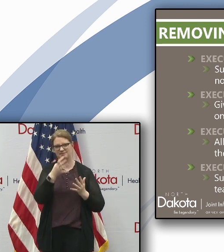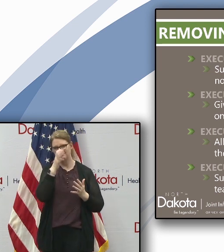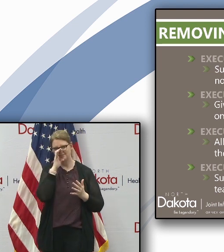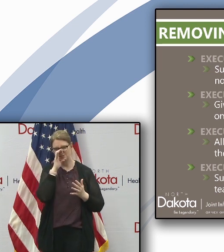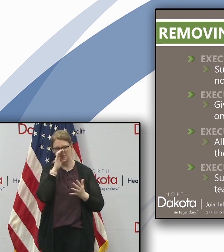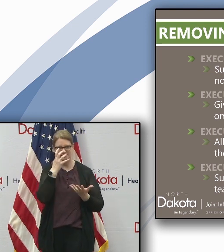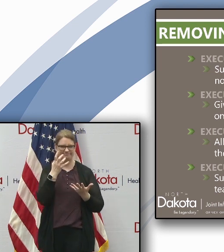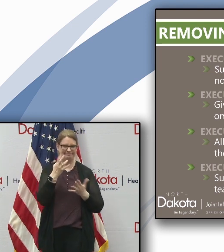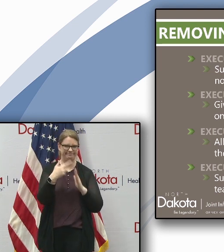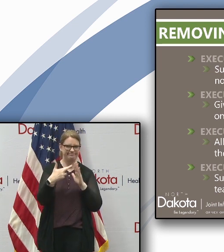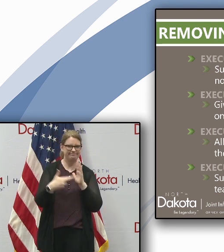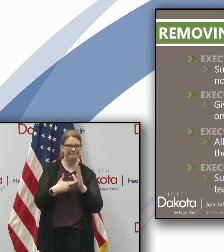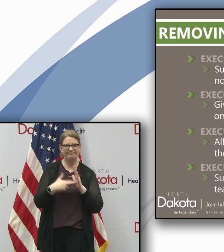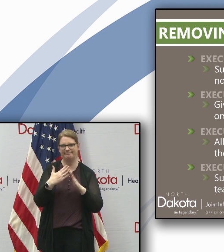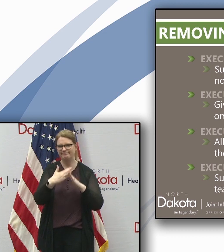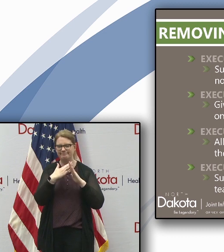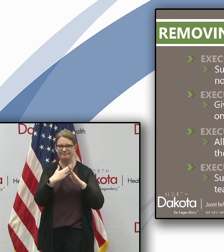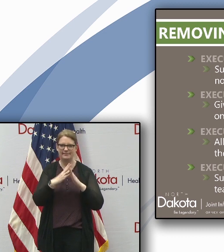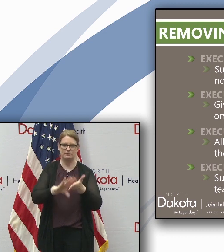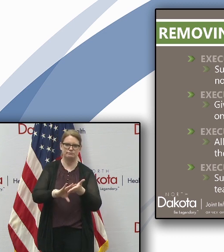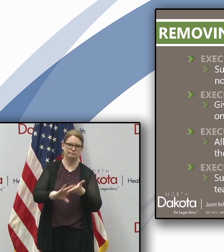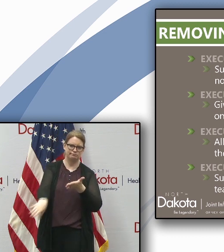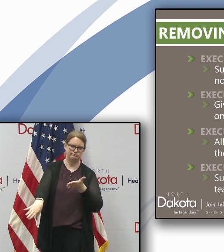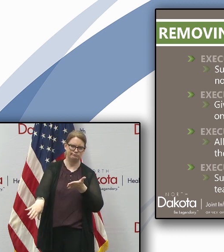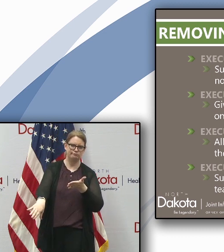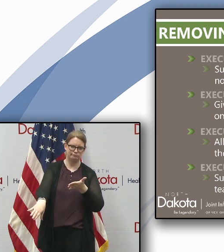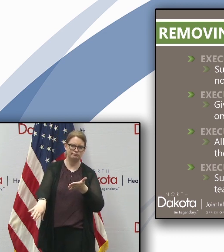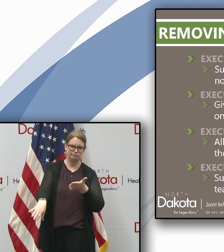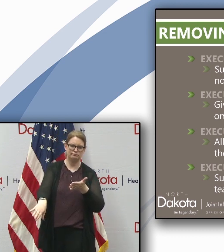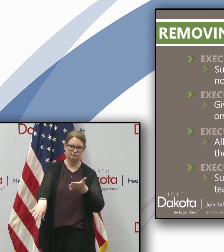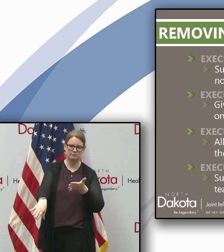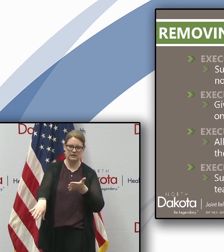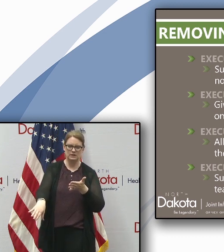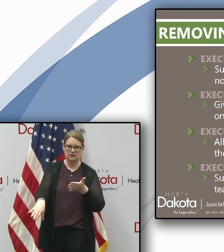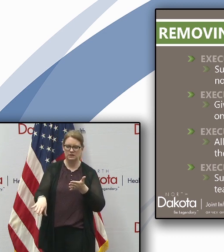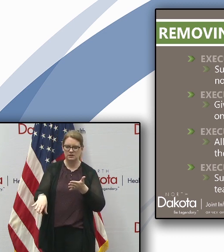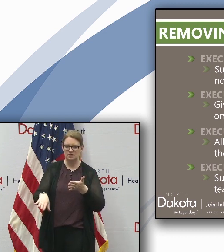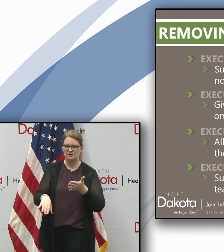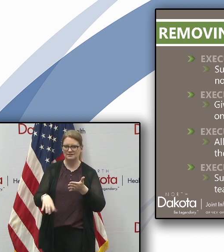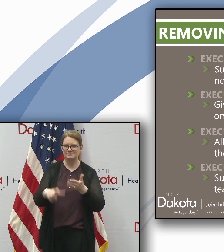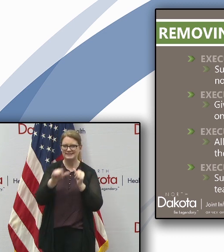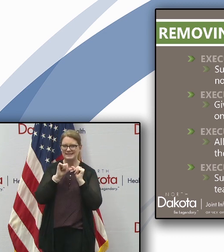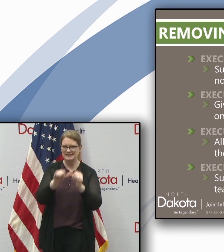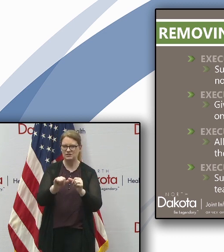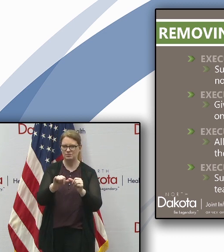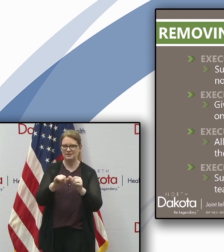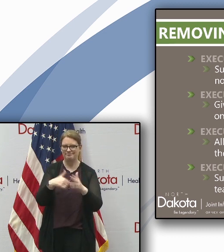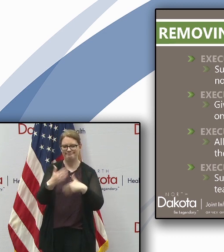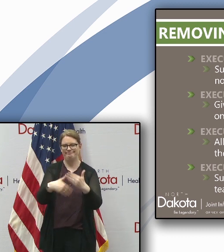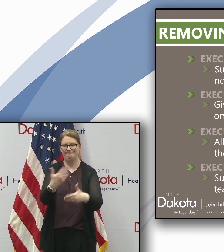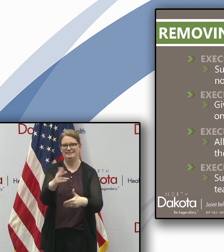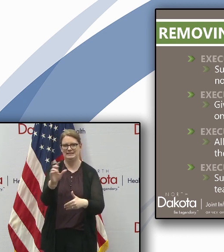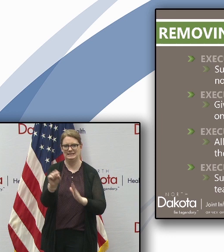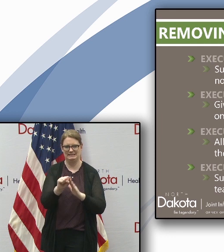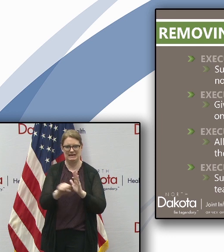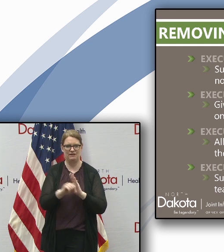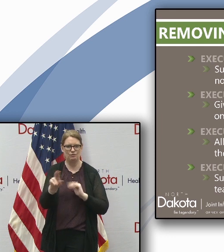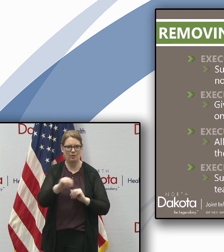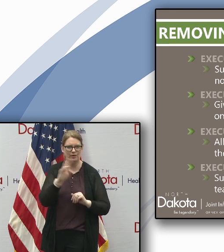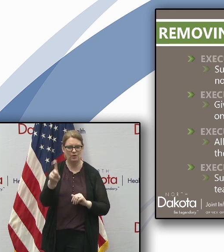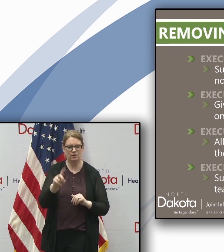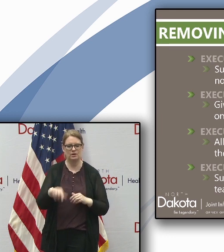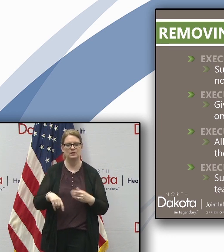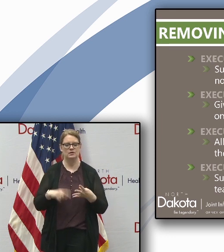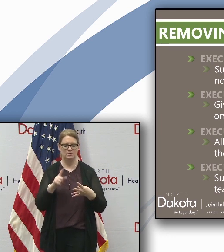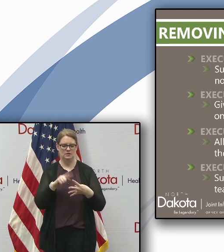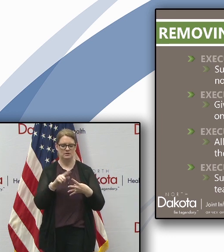remove barriers that allow us to keep the state moving forward. The first one, which is